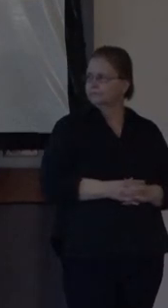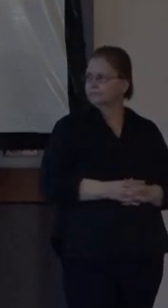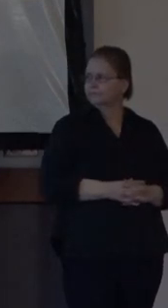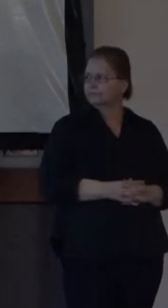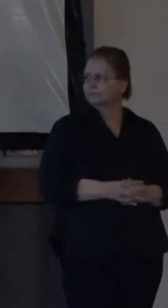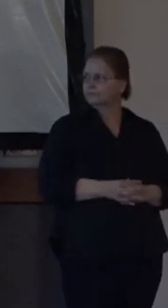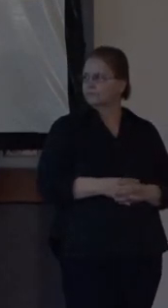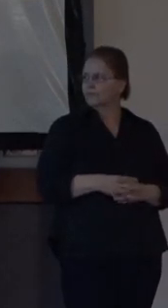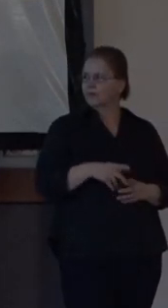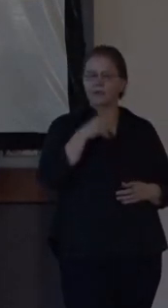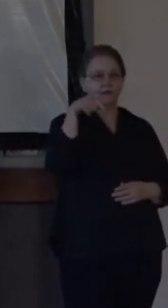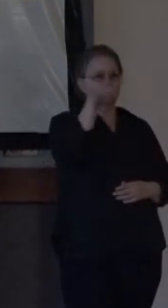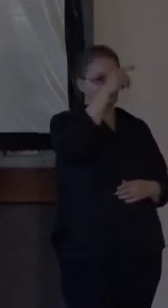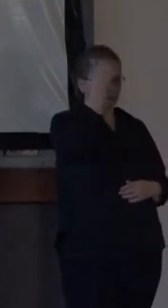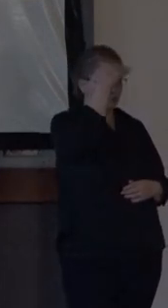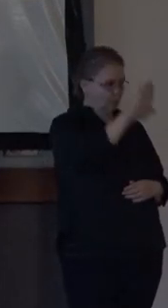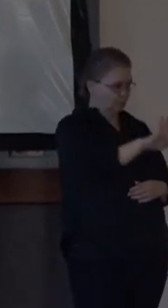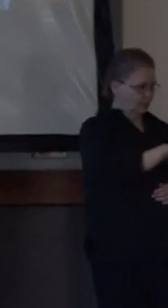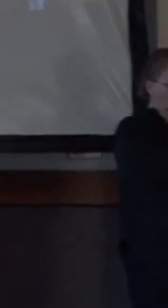So for those of you who do not know,